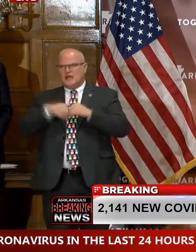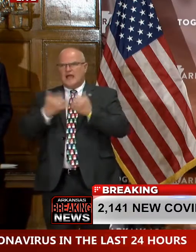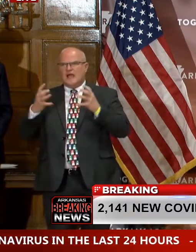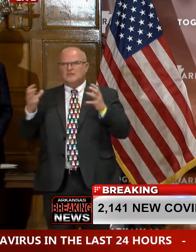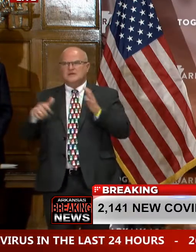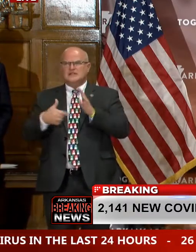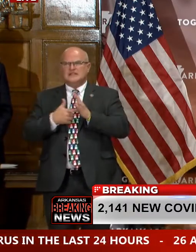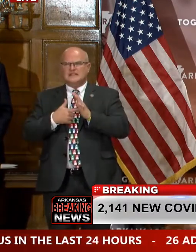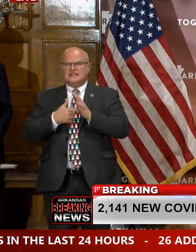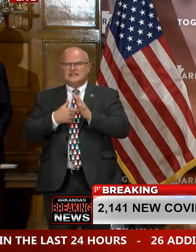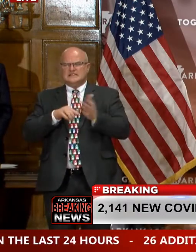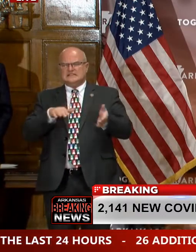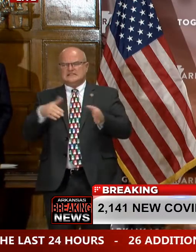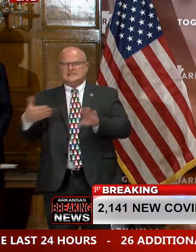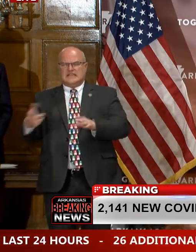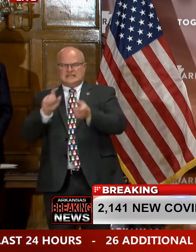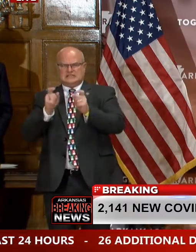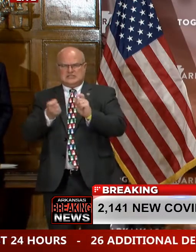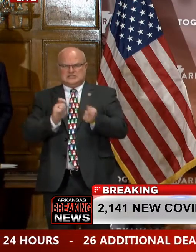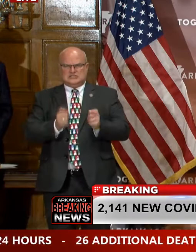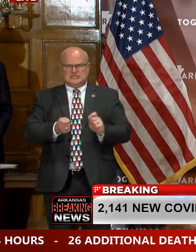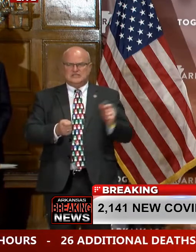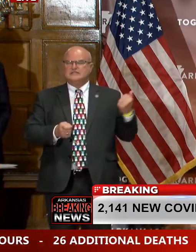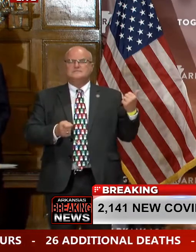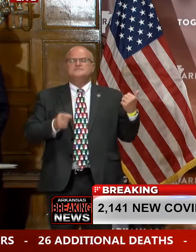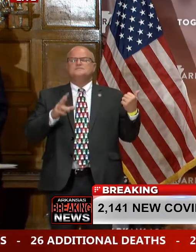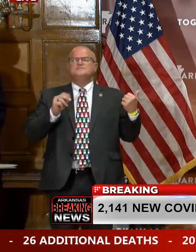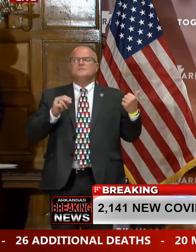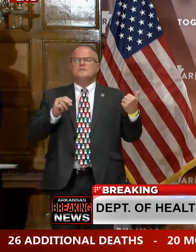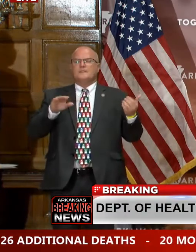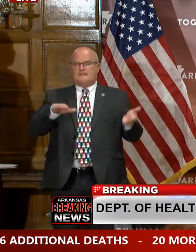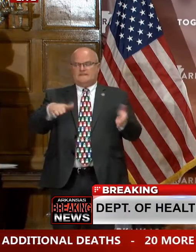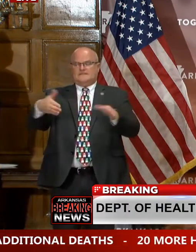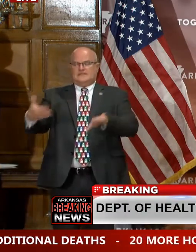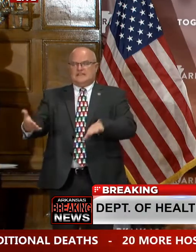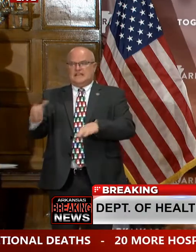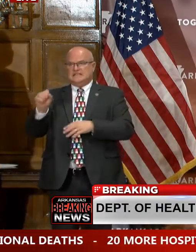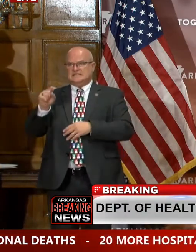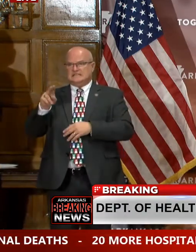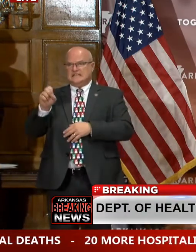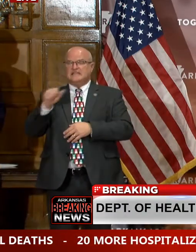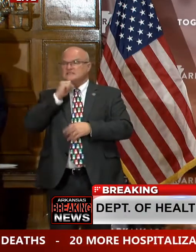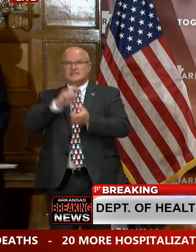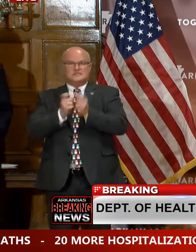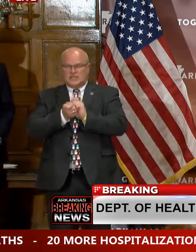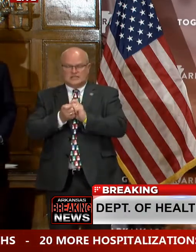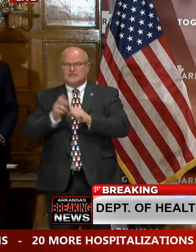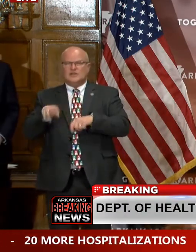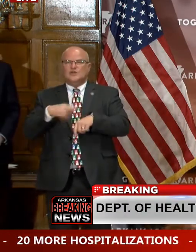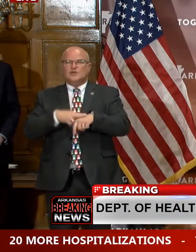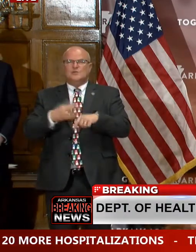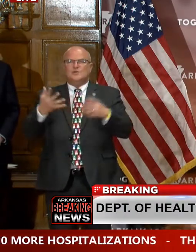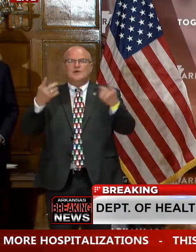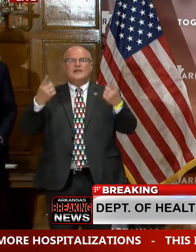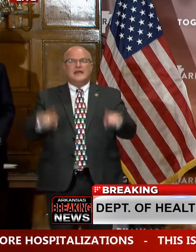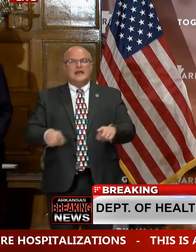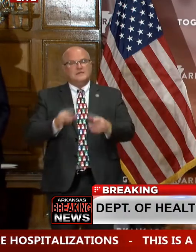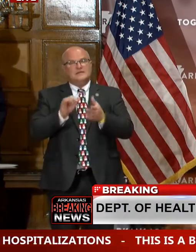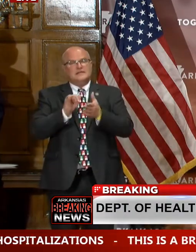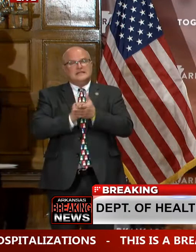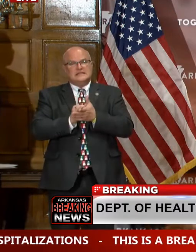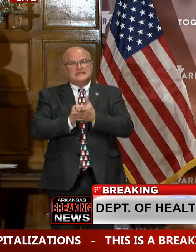these fatality numbers might change. Well, no, the fatality status does not change. I mean, usually what will happen is